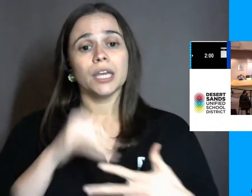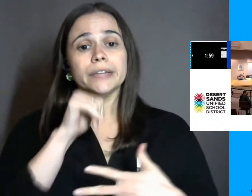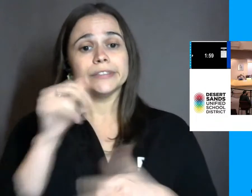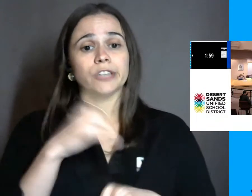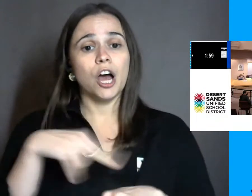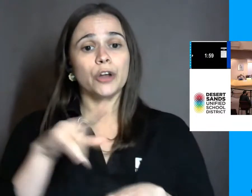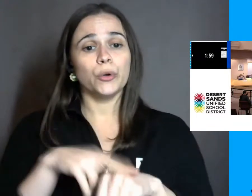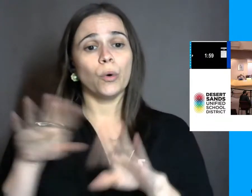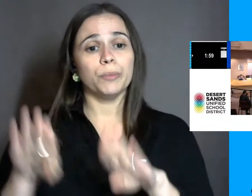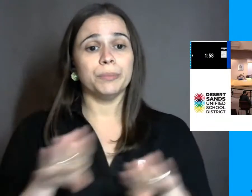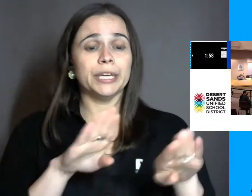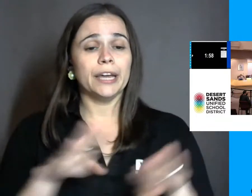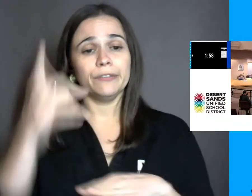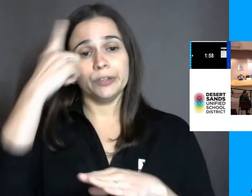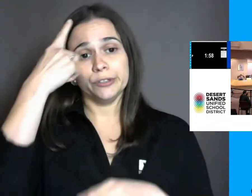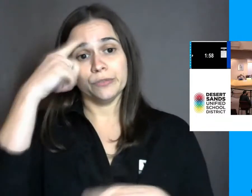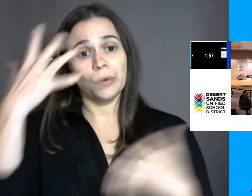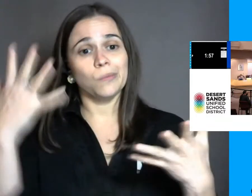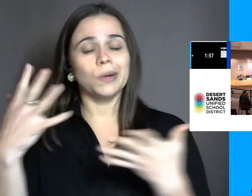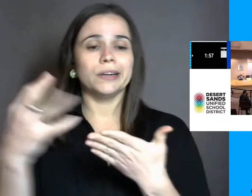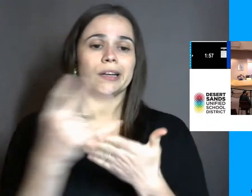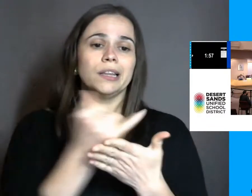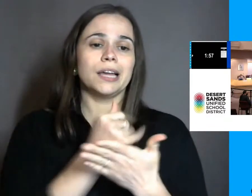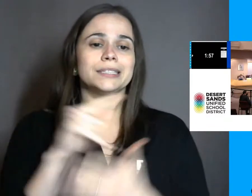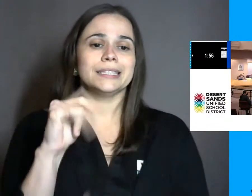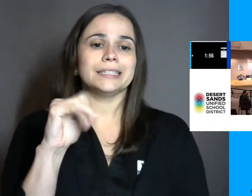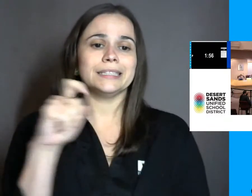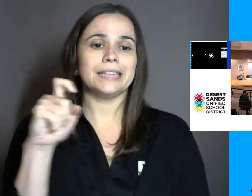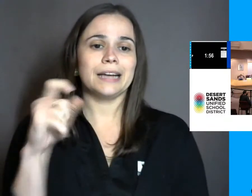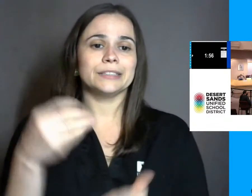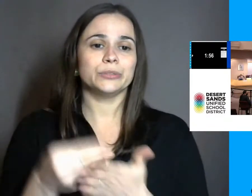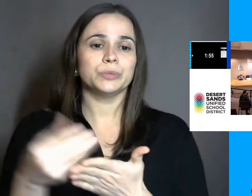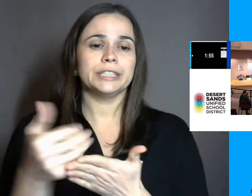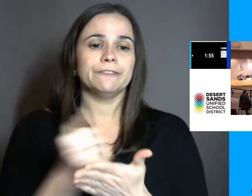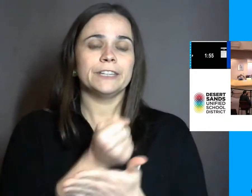collecting tax-funded resources. Sincerely, Brad Anderson.